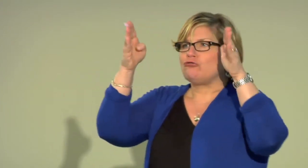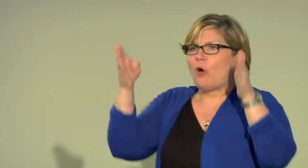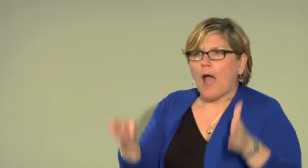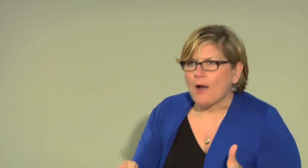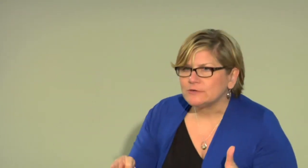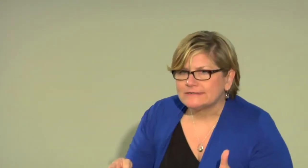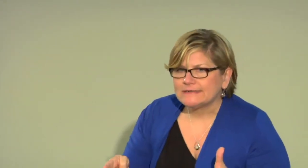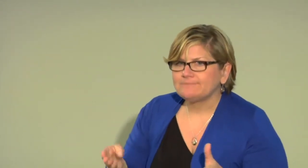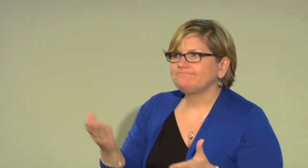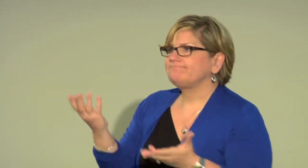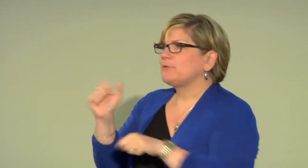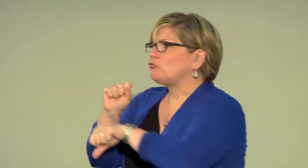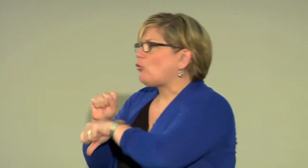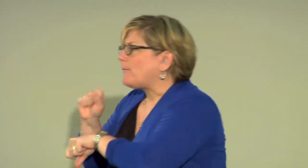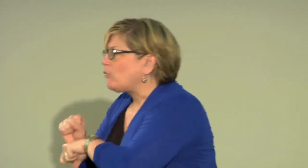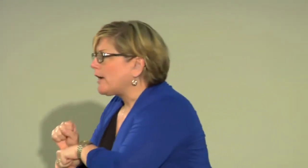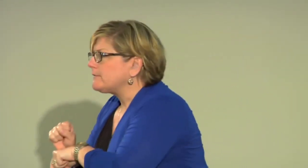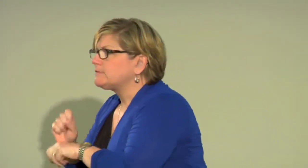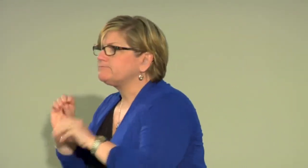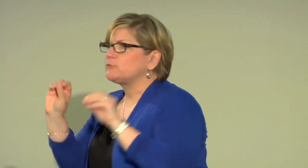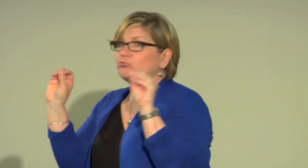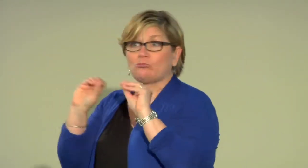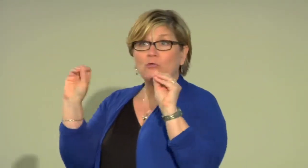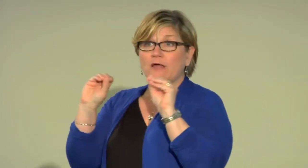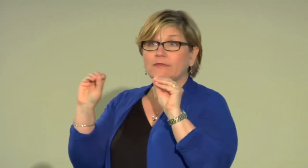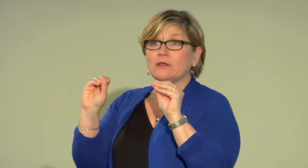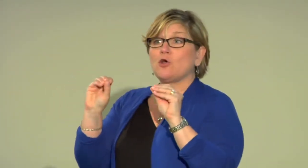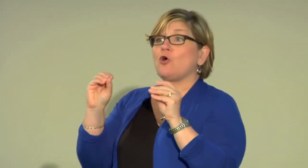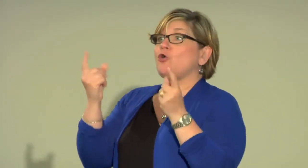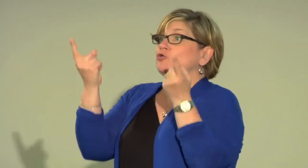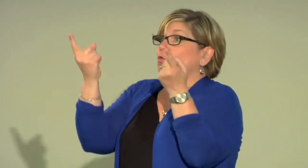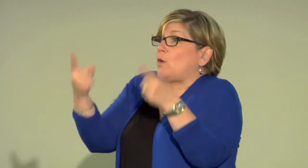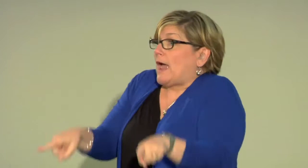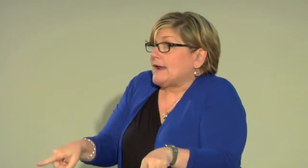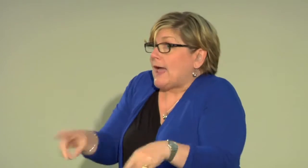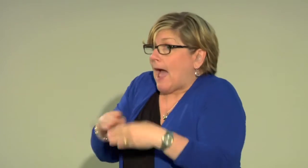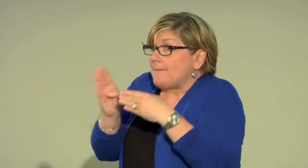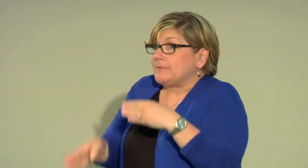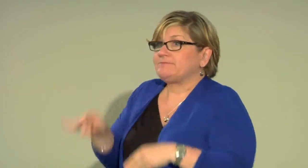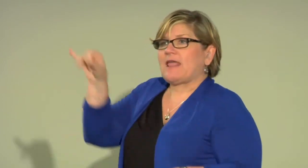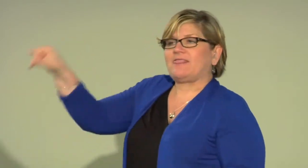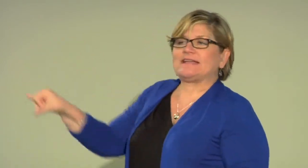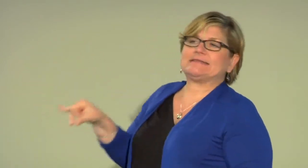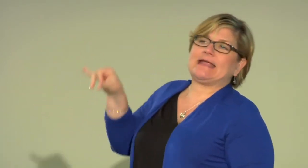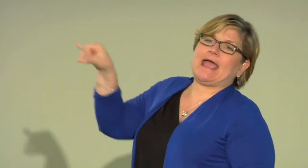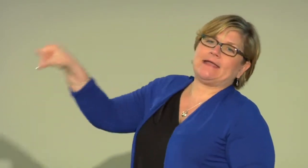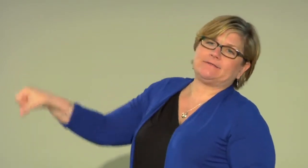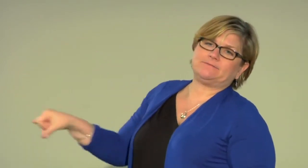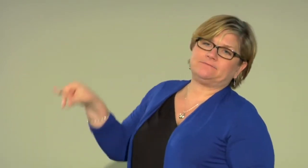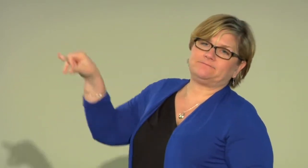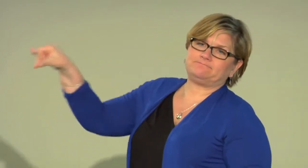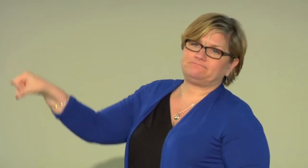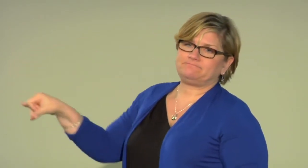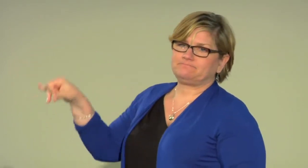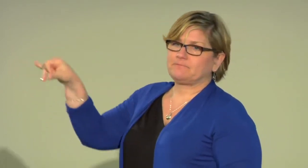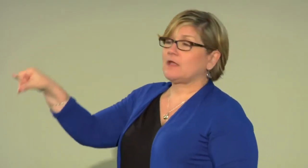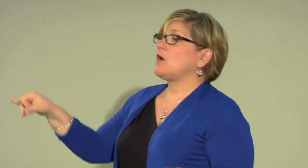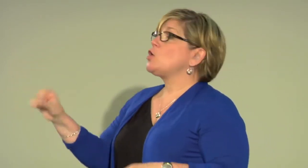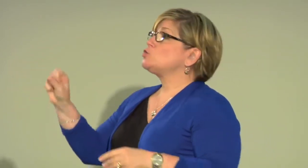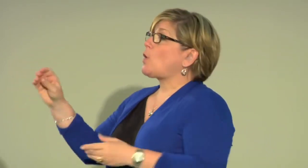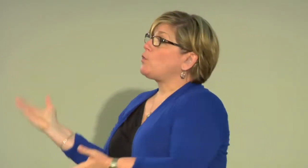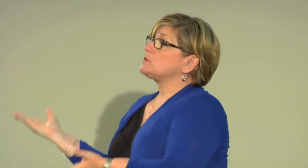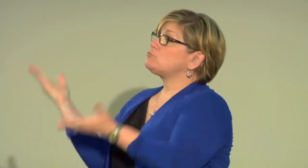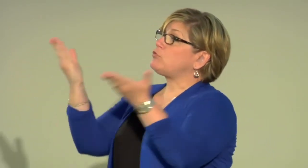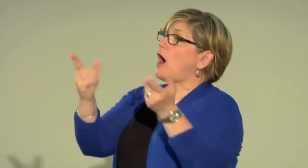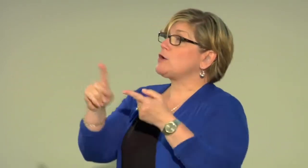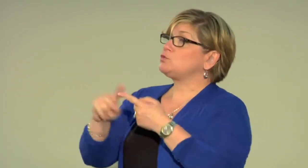As they would leave, they would not have services, shelter, employment. They didn't have anything to be discharged to. So what happened was